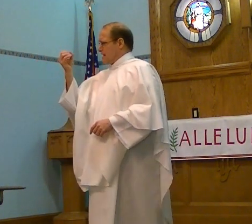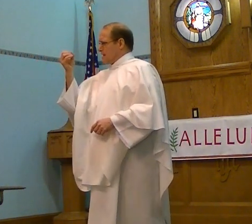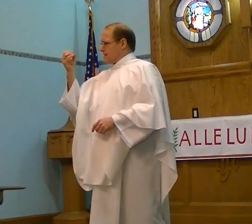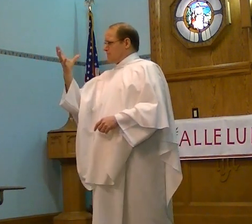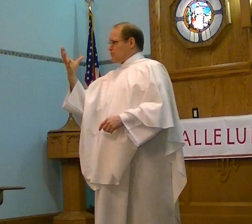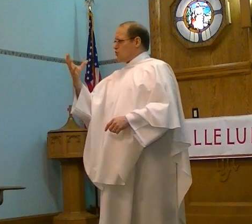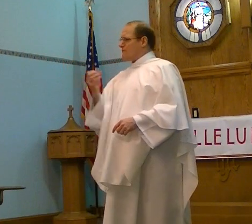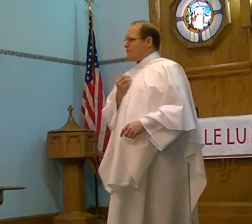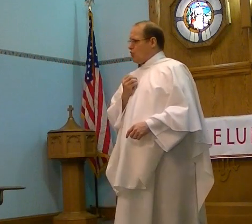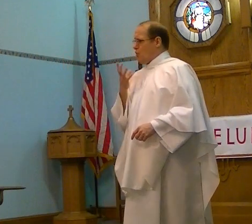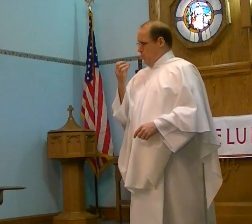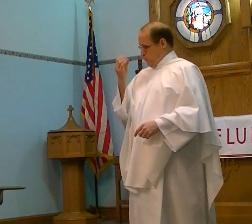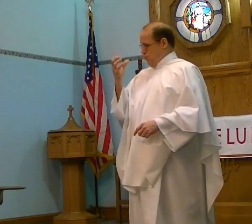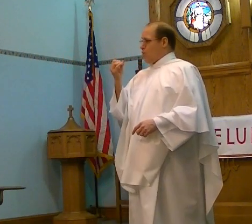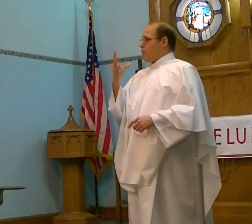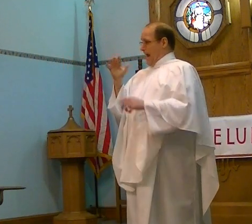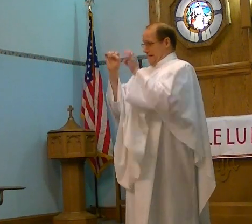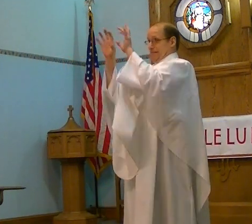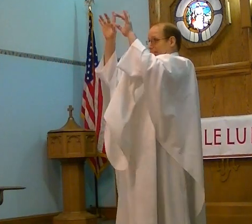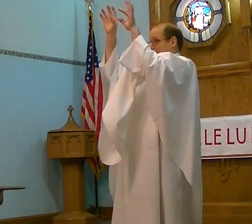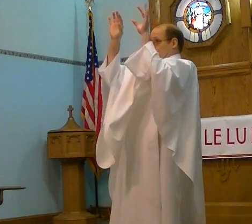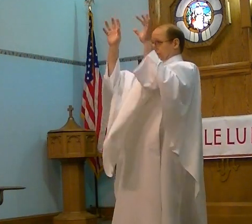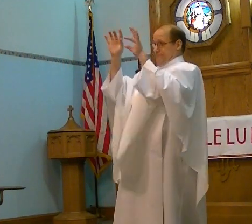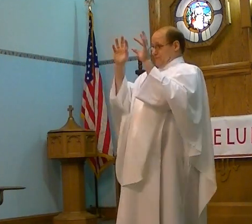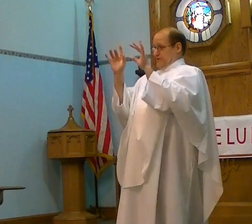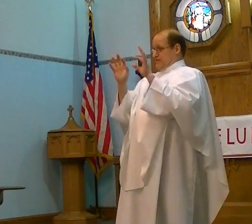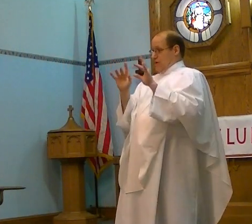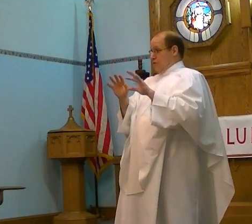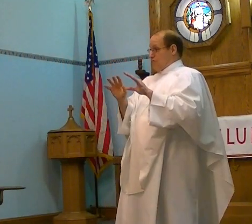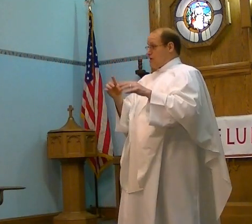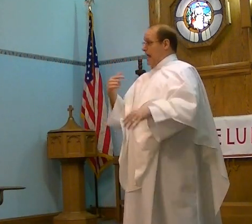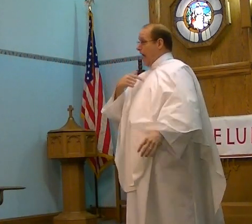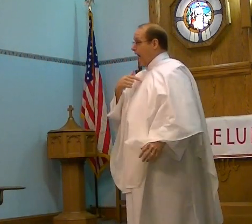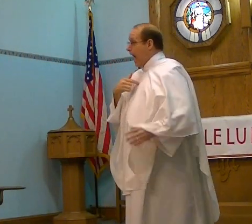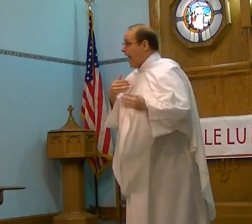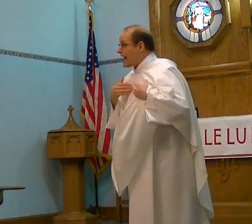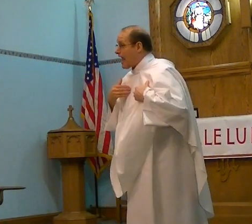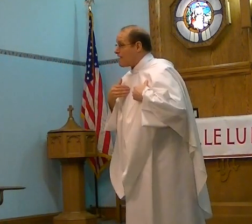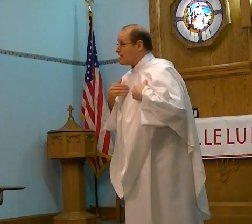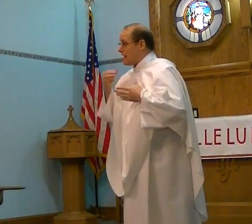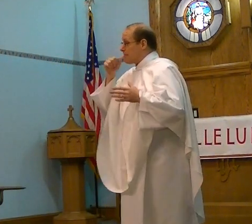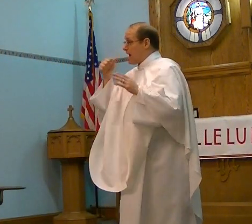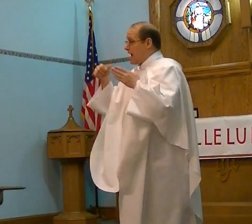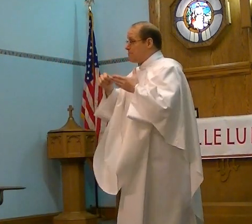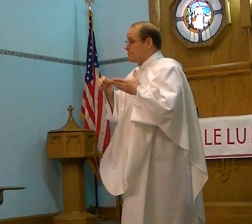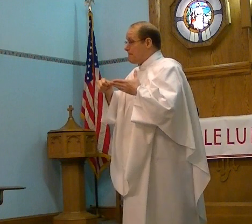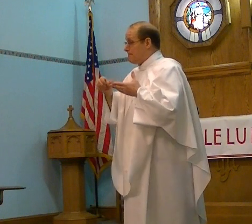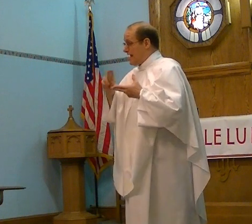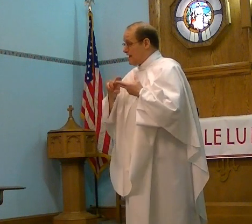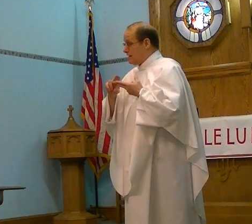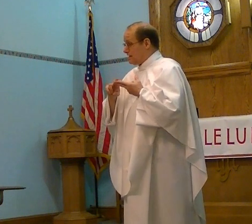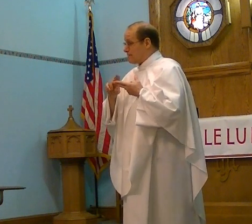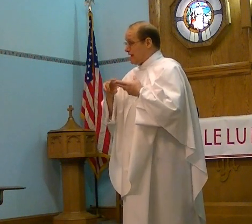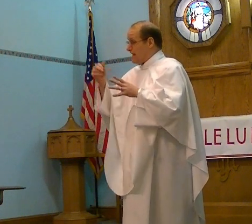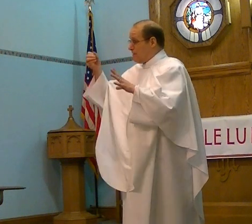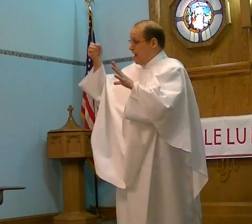The beautiful white trees all over. I have it in my mailbox,